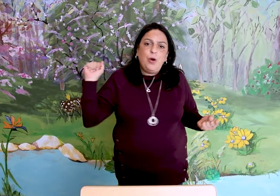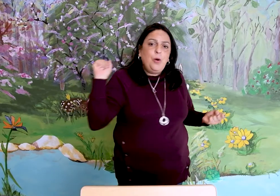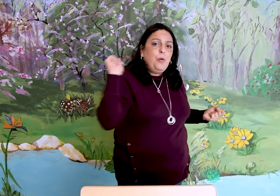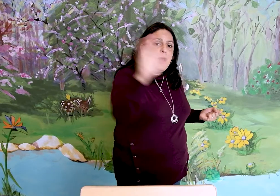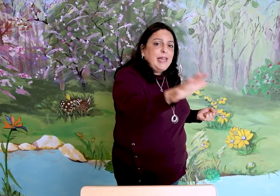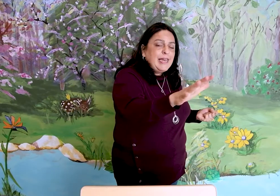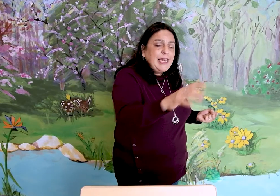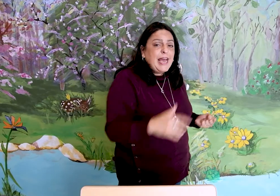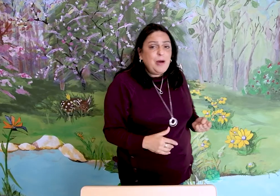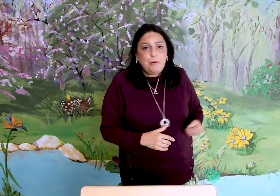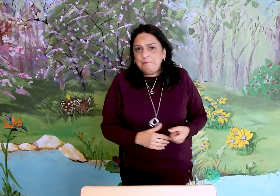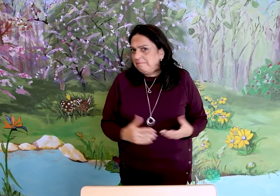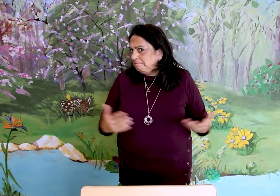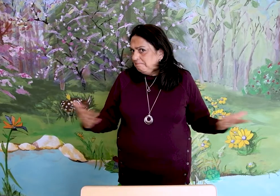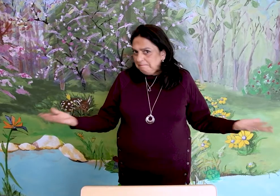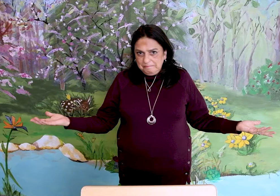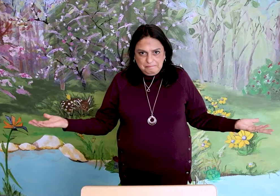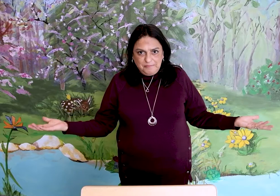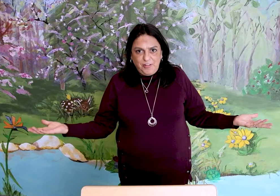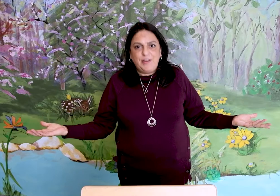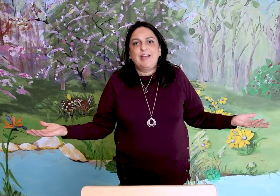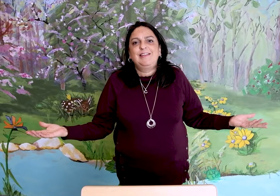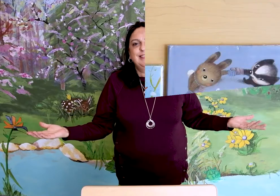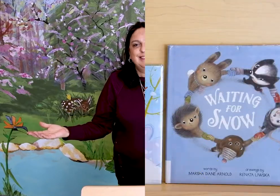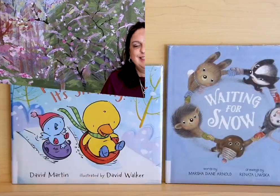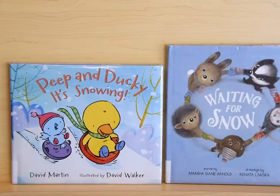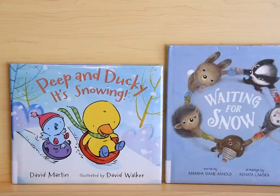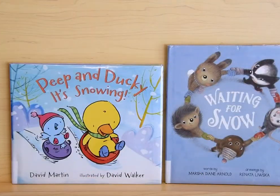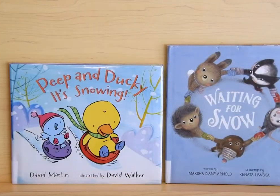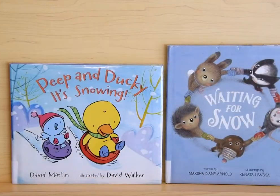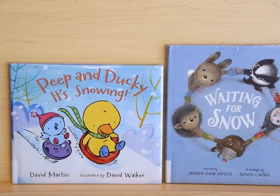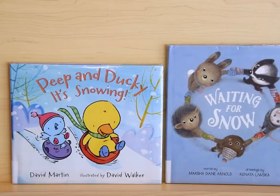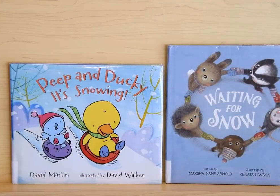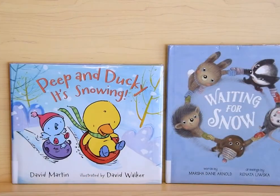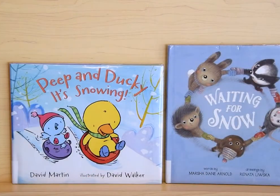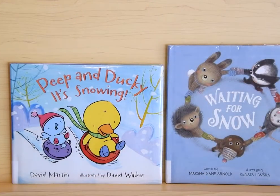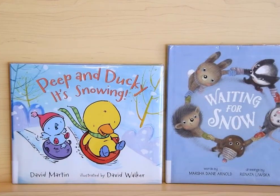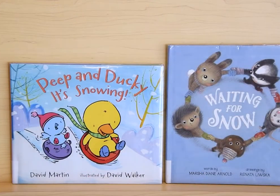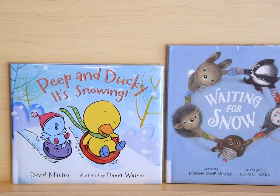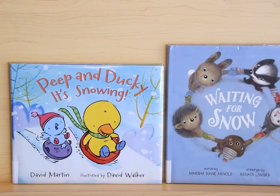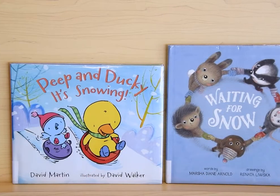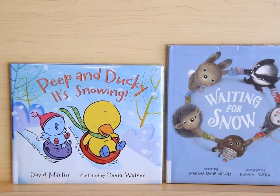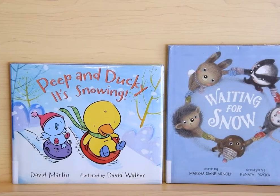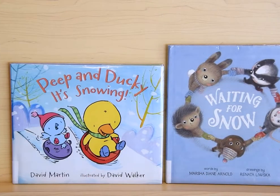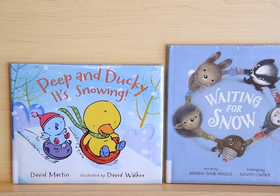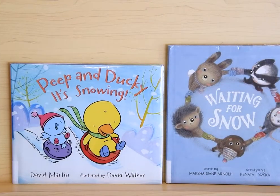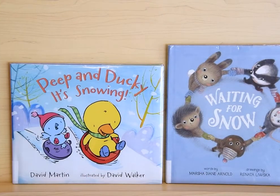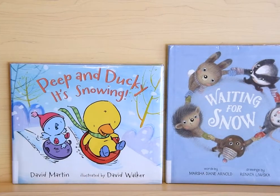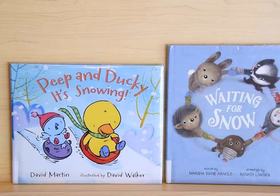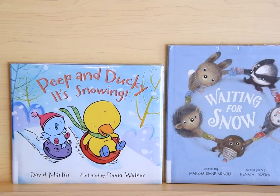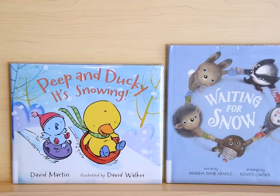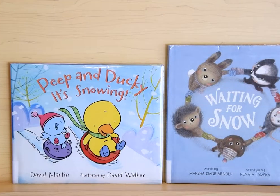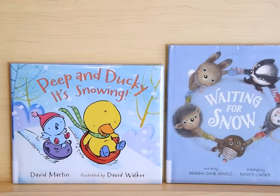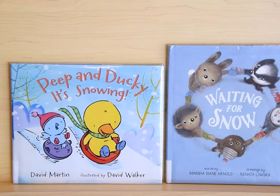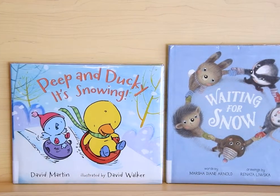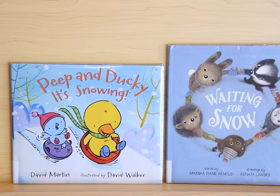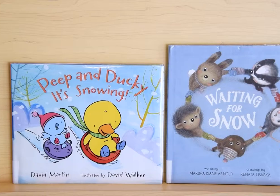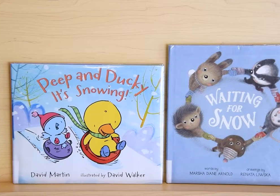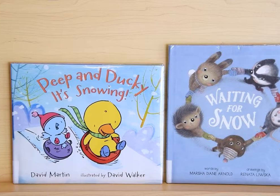throw it now, very good. All right guys, I have two books that I would like you to check out from the